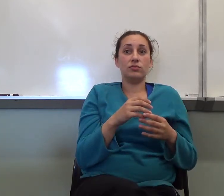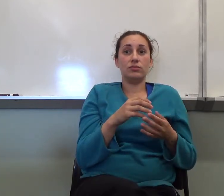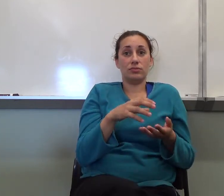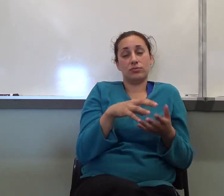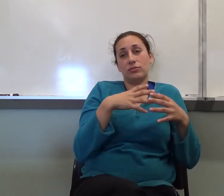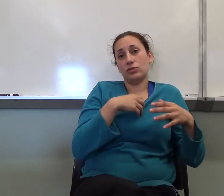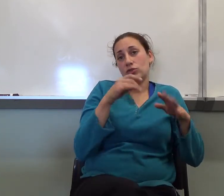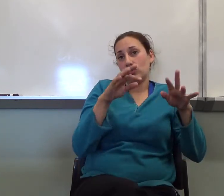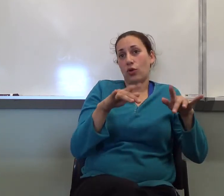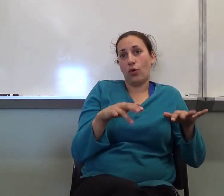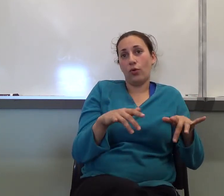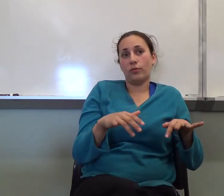Buffalo received